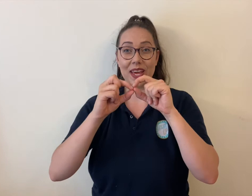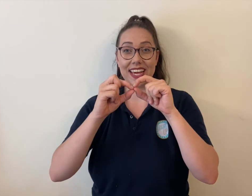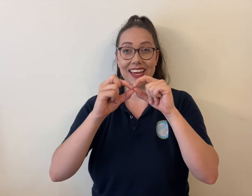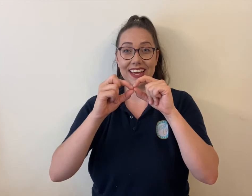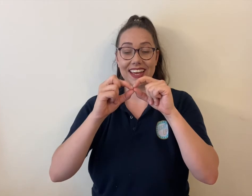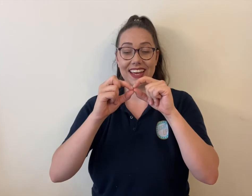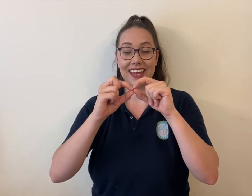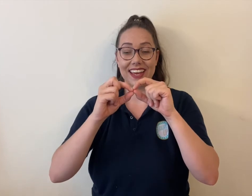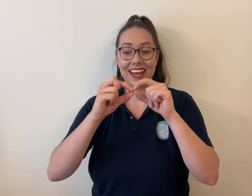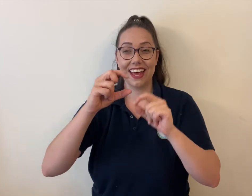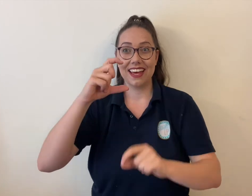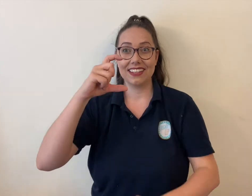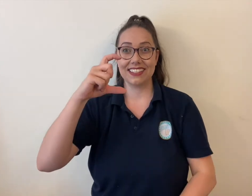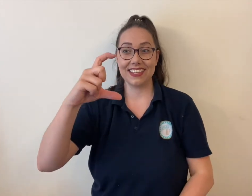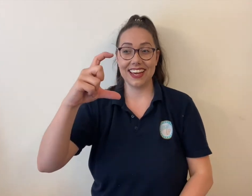B, C,